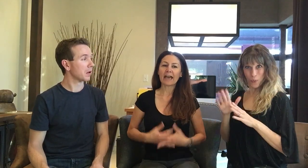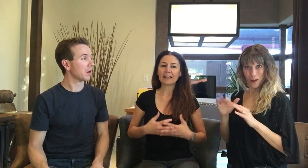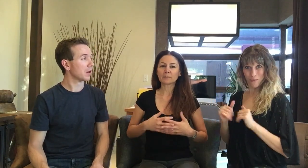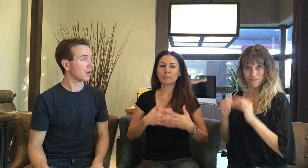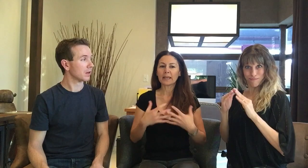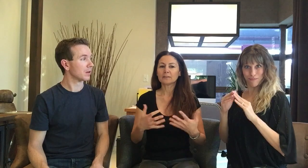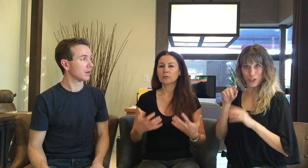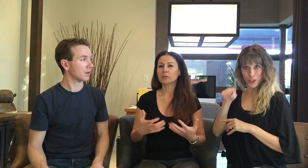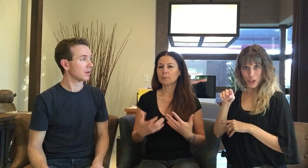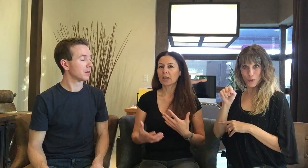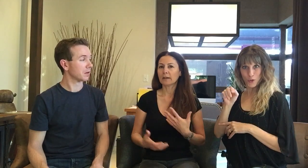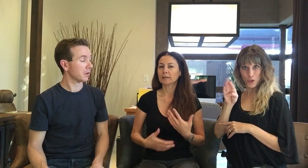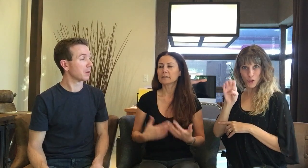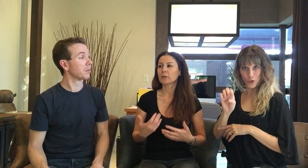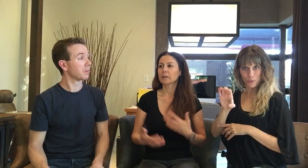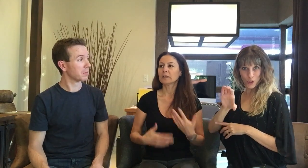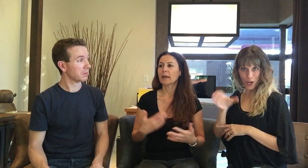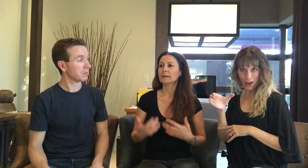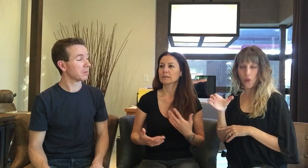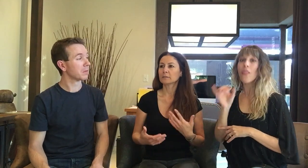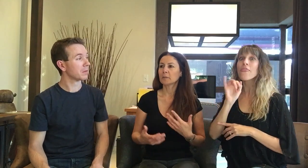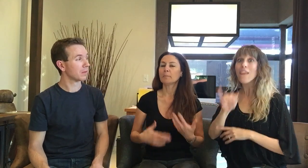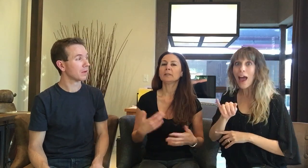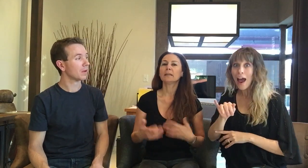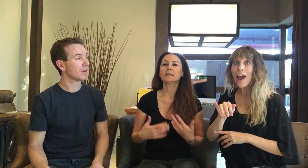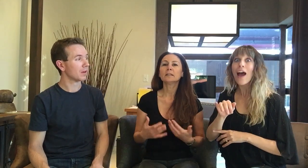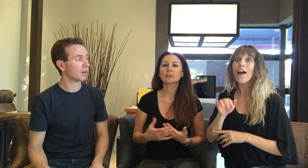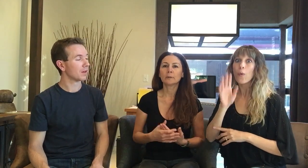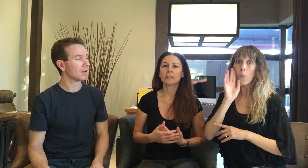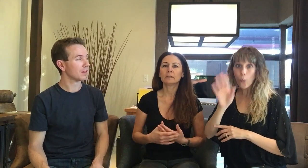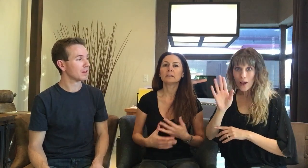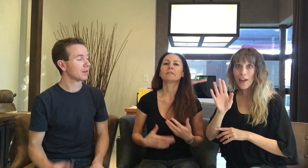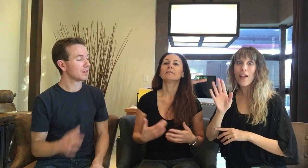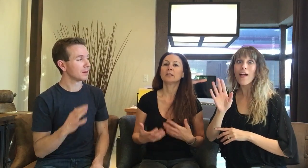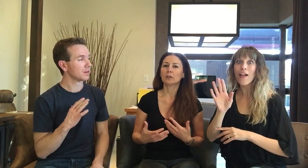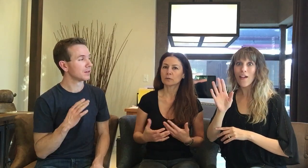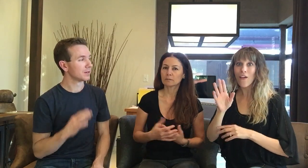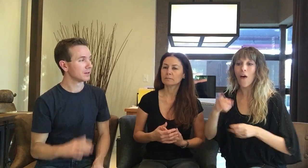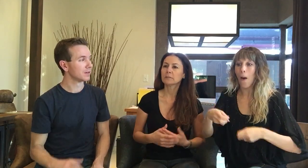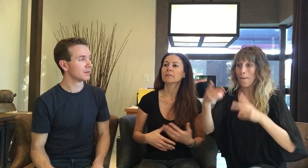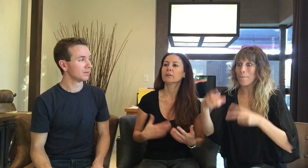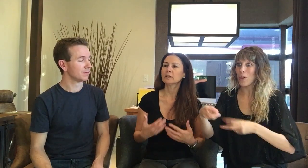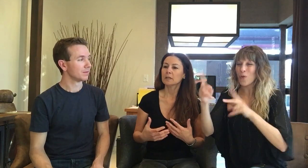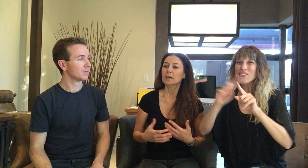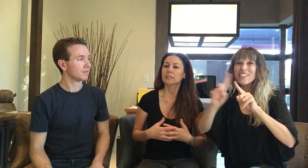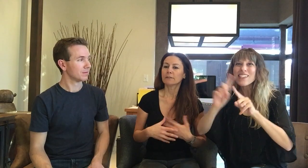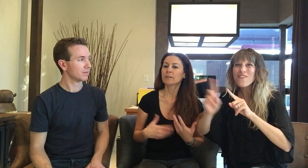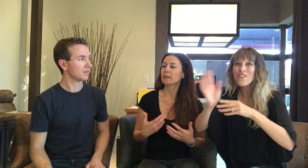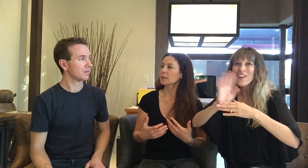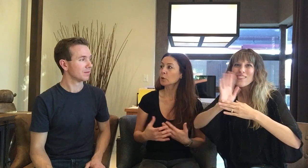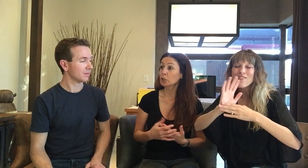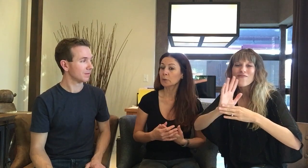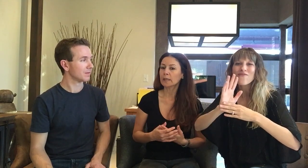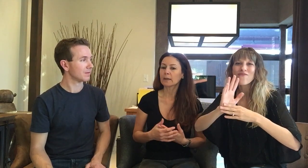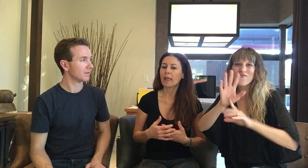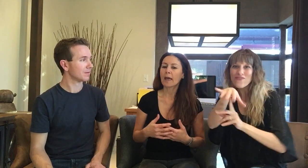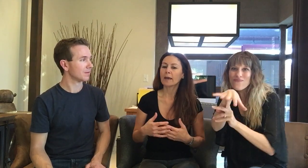that Bites YouTube channel is going to get populated into it, different videos, different things that we're doing. And